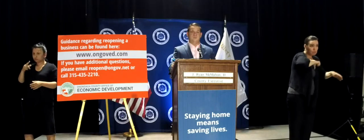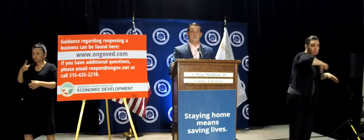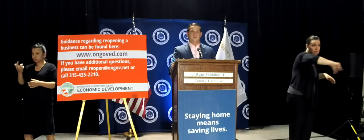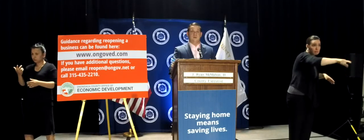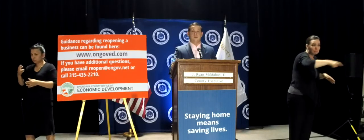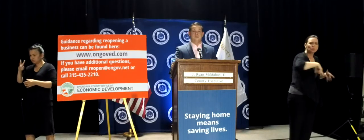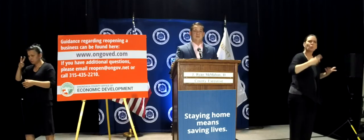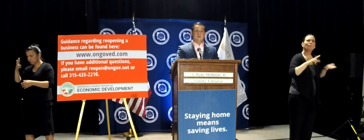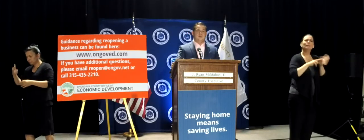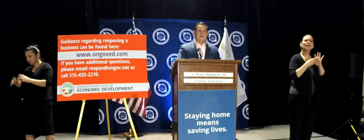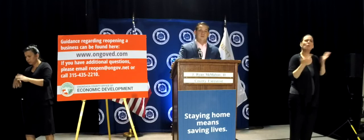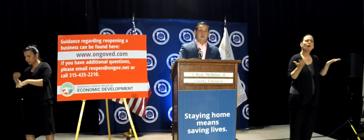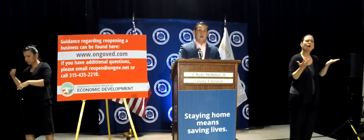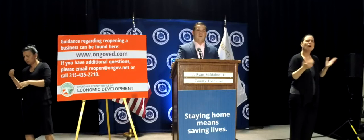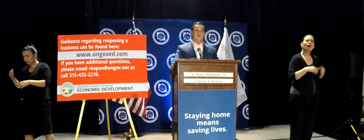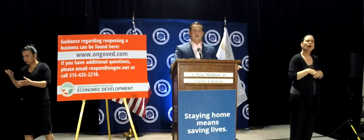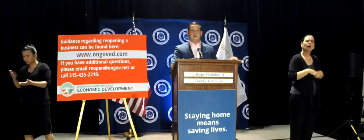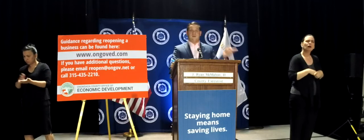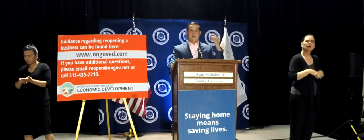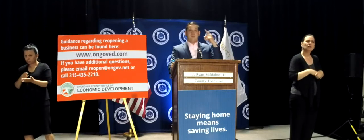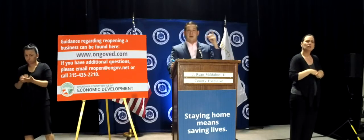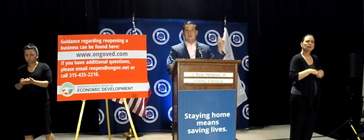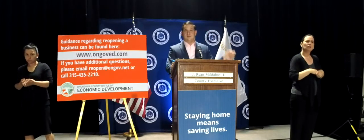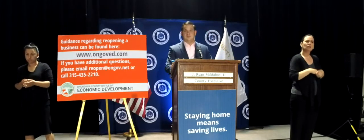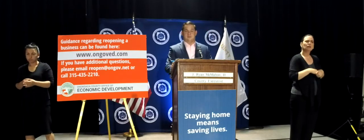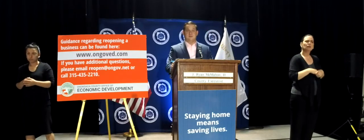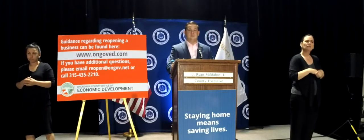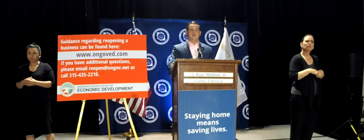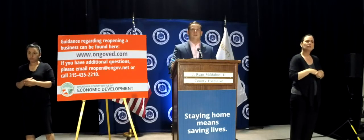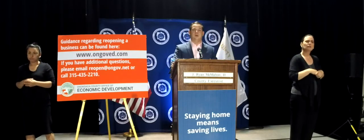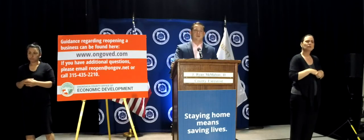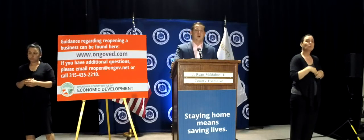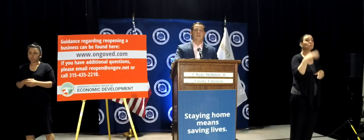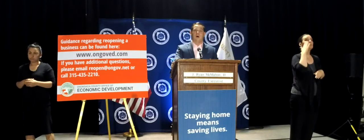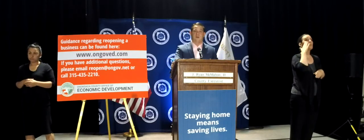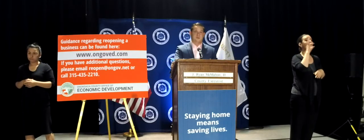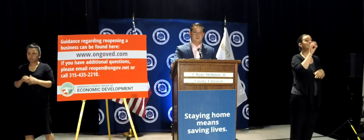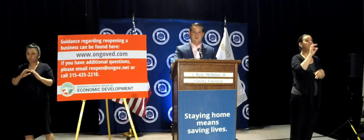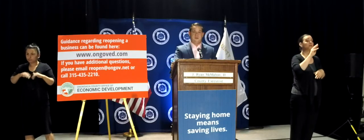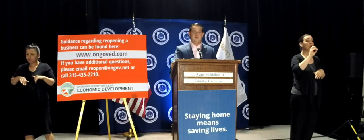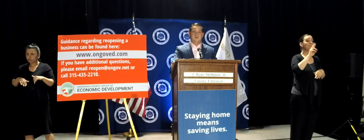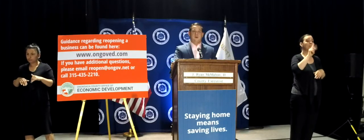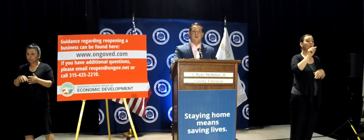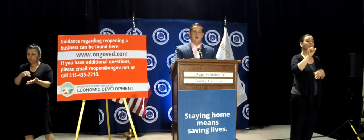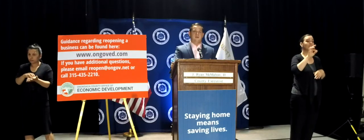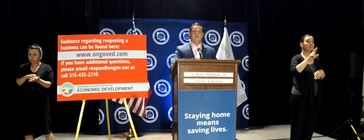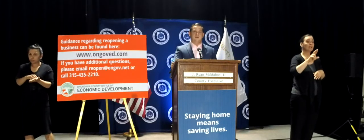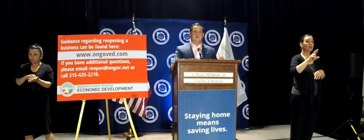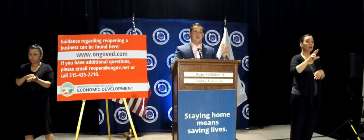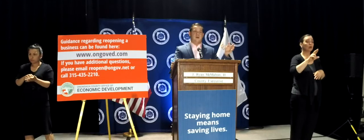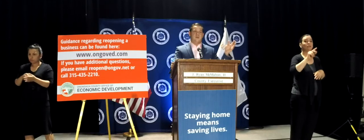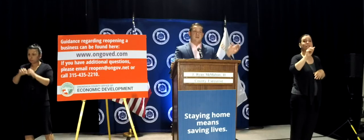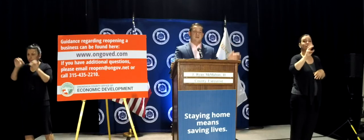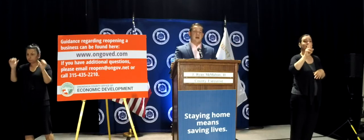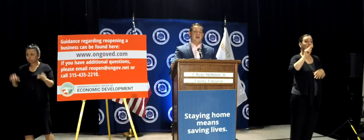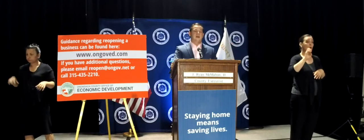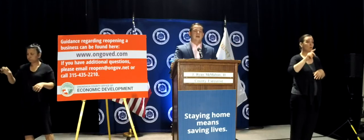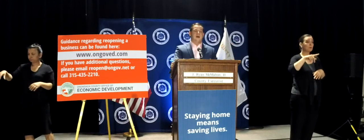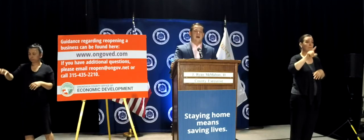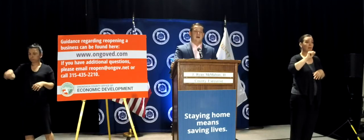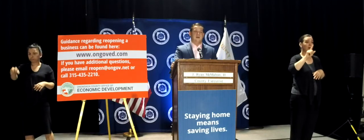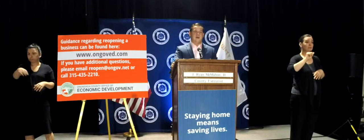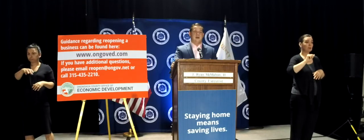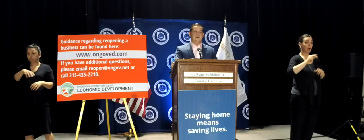open, because Fairmount Fair, Town Plazas, strip malls, they're all malls. So these are all things